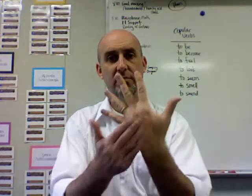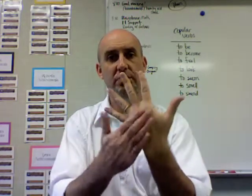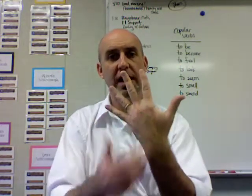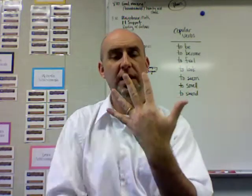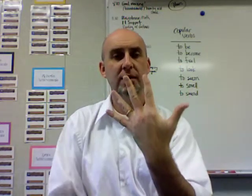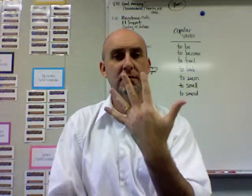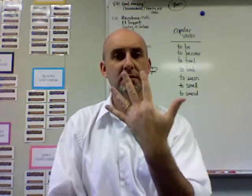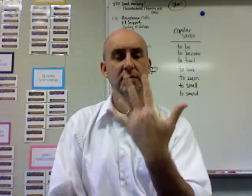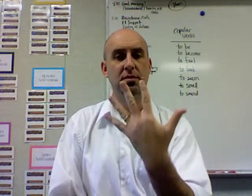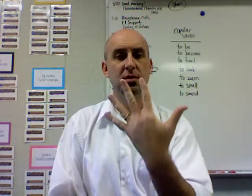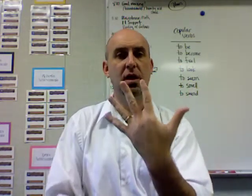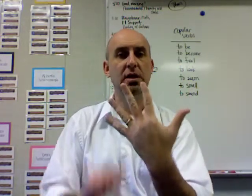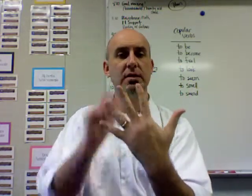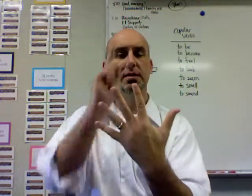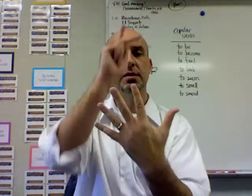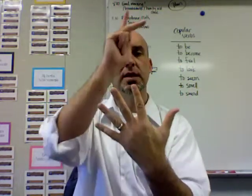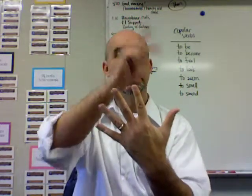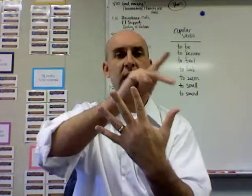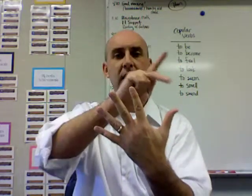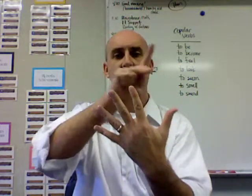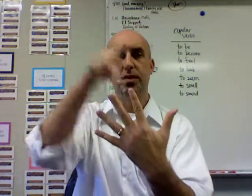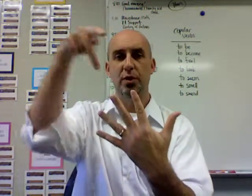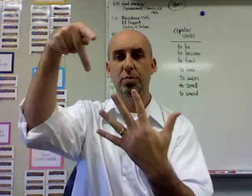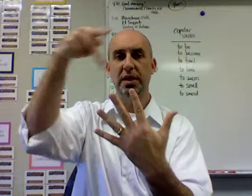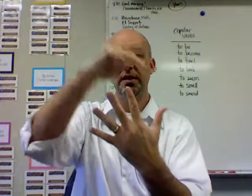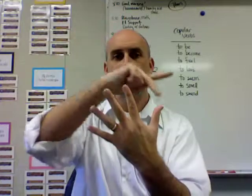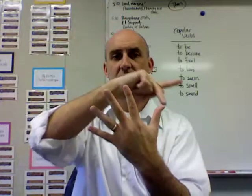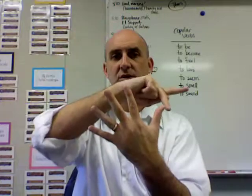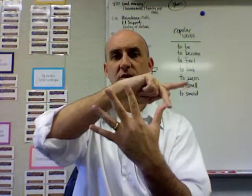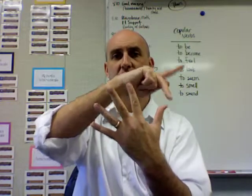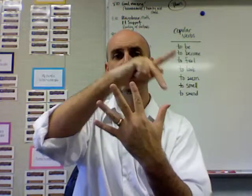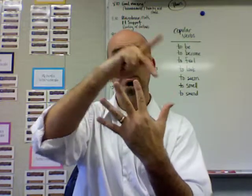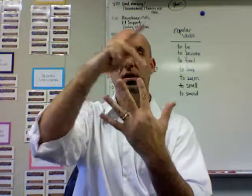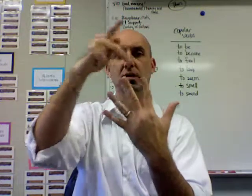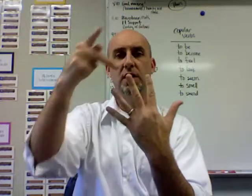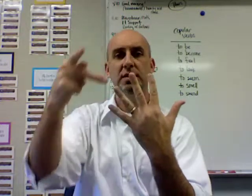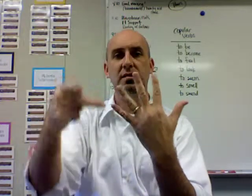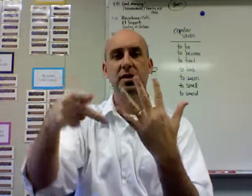back to the audience. And letter P touches and goes all across the fingers.